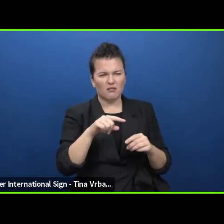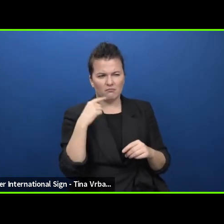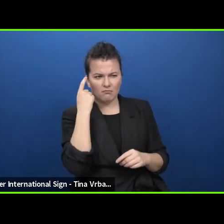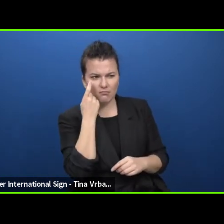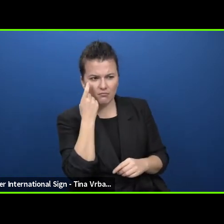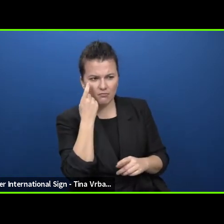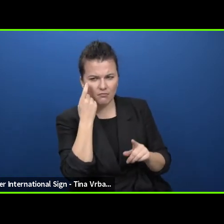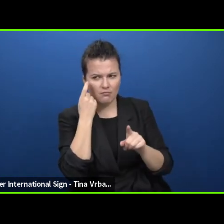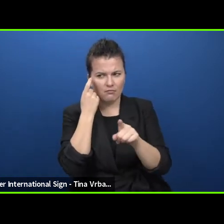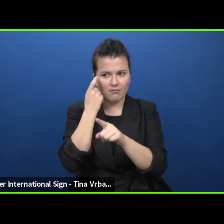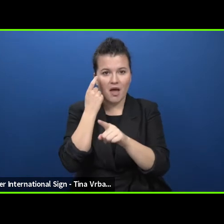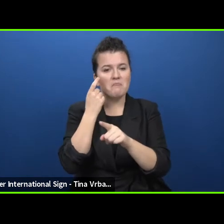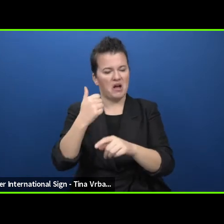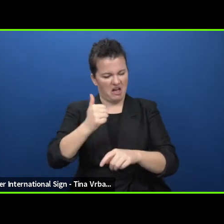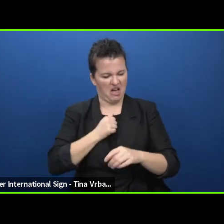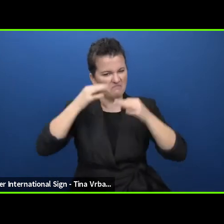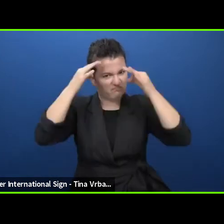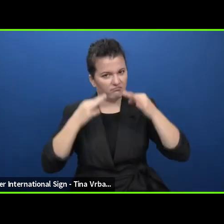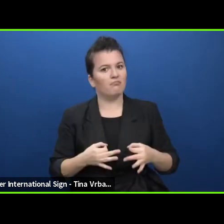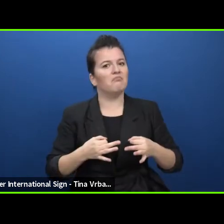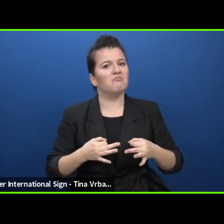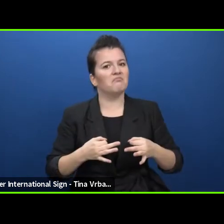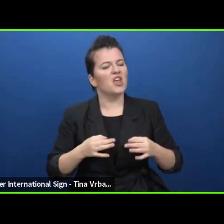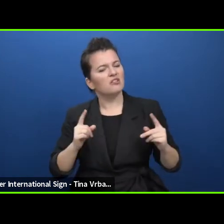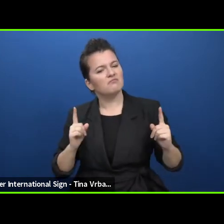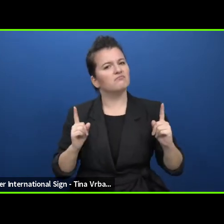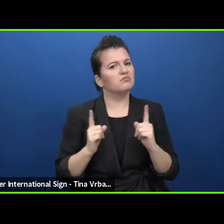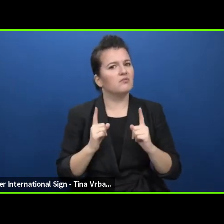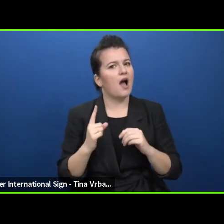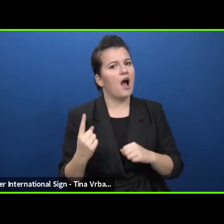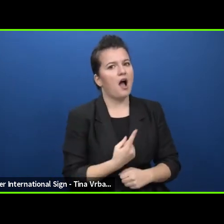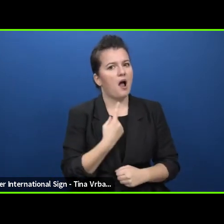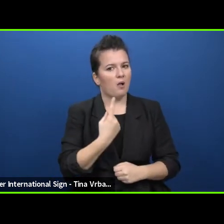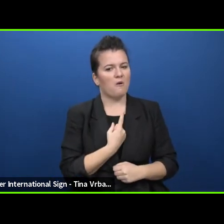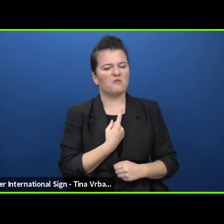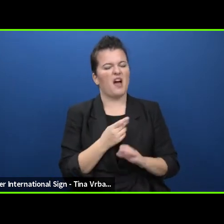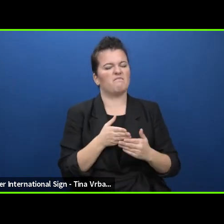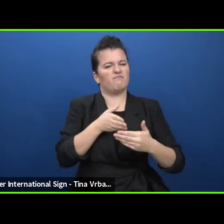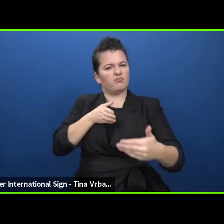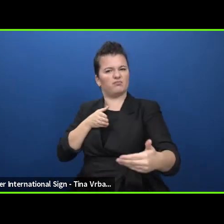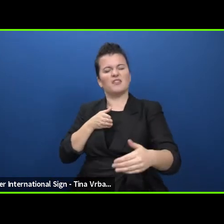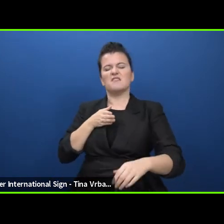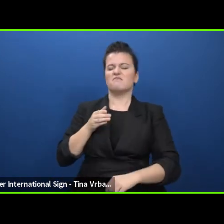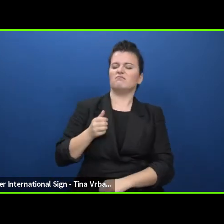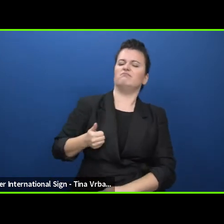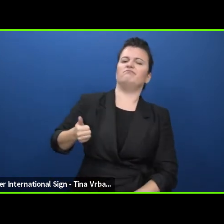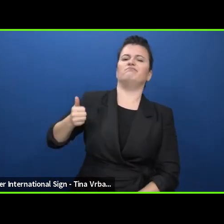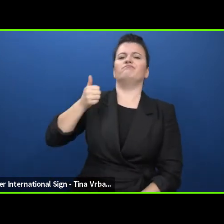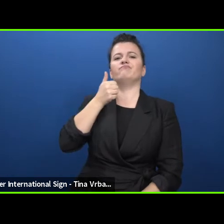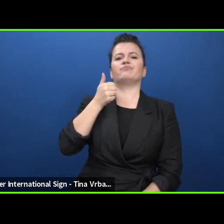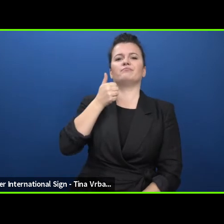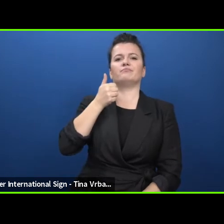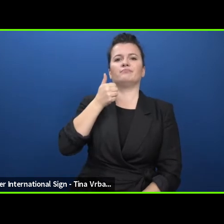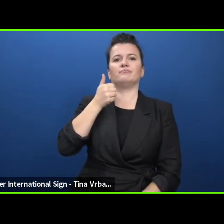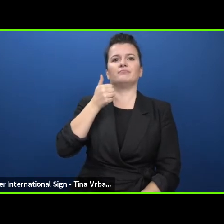Brave, alone, and against others. Individuality,